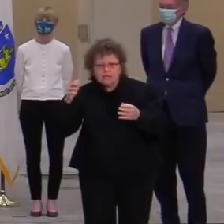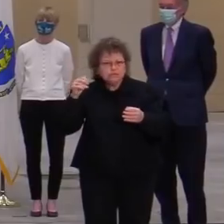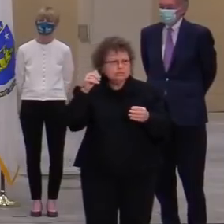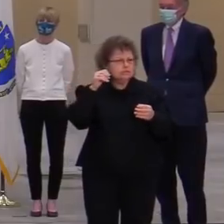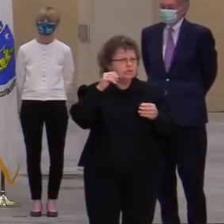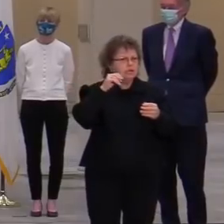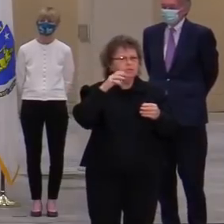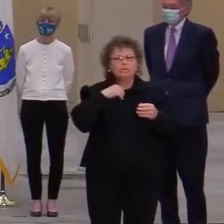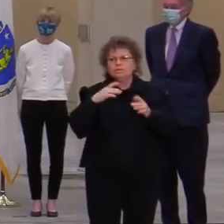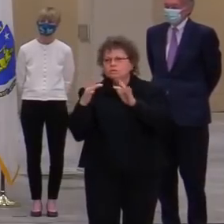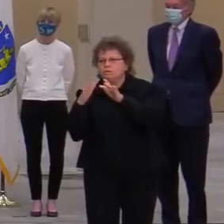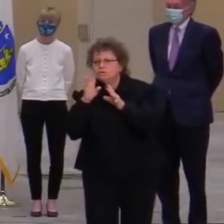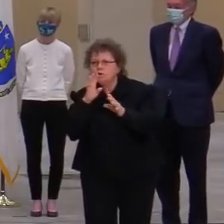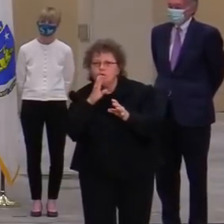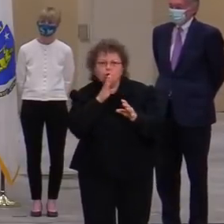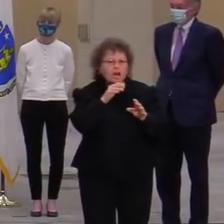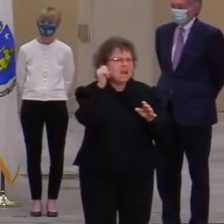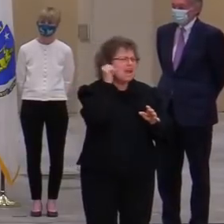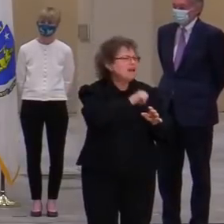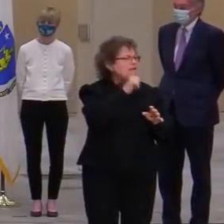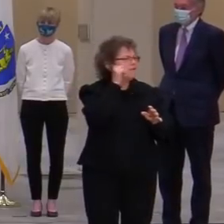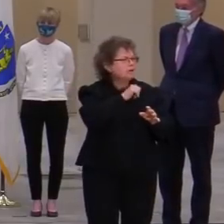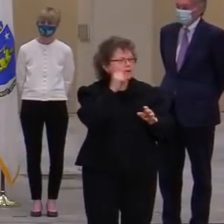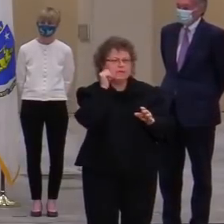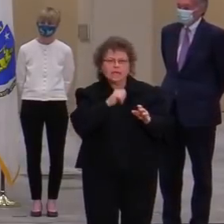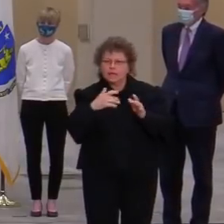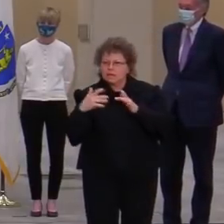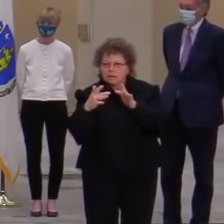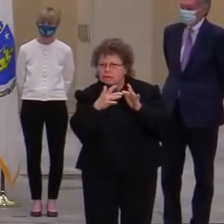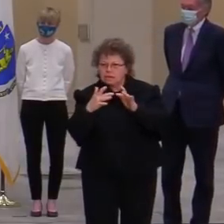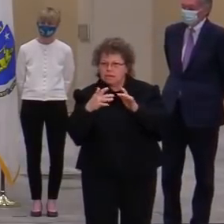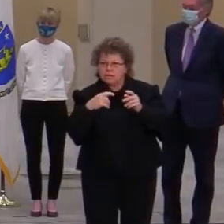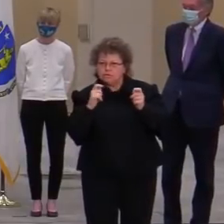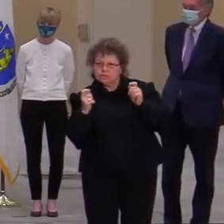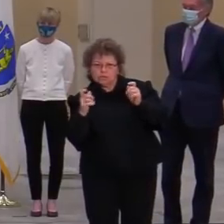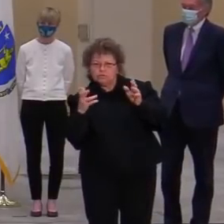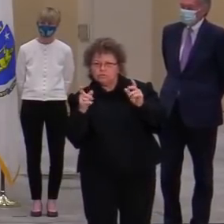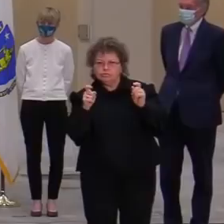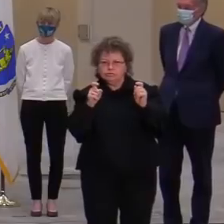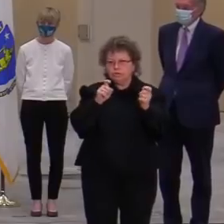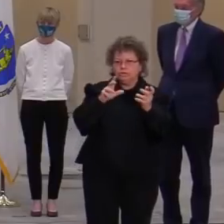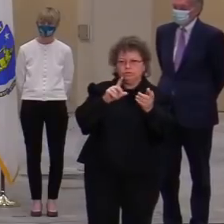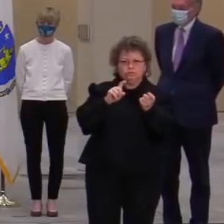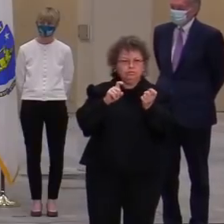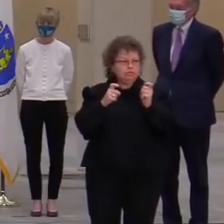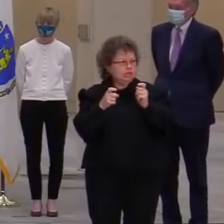about this, and we do make changes when we think they're appropriate to make. I want to echo what